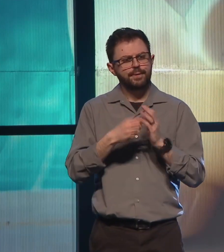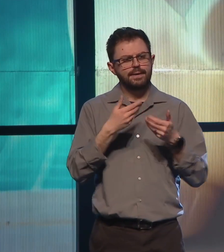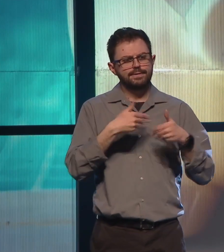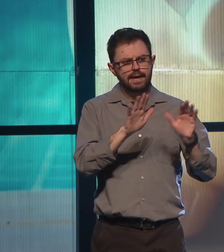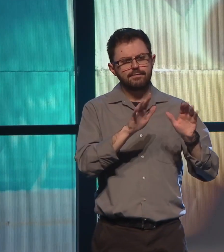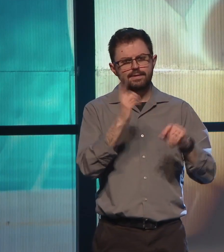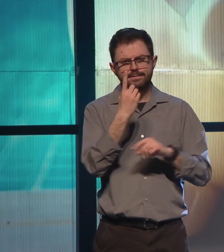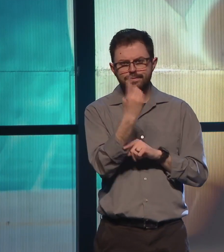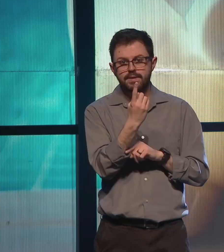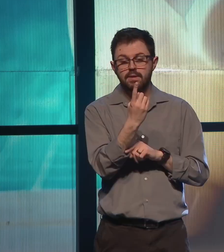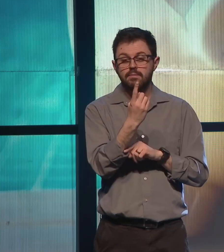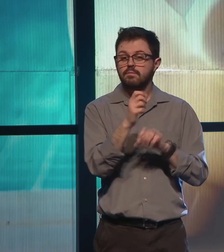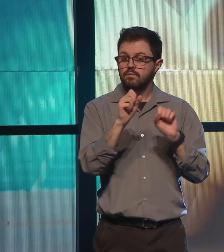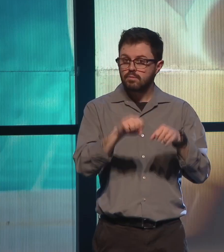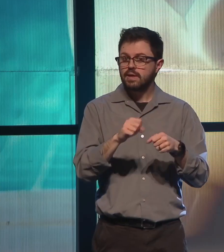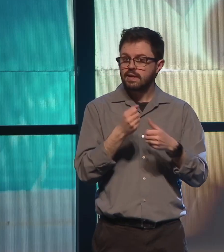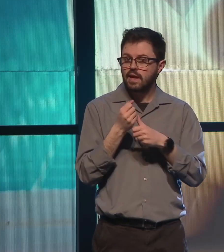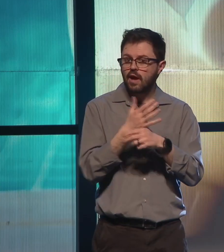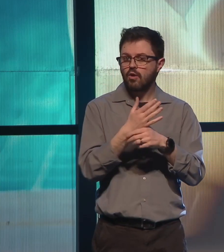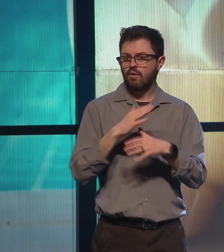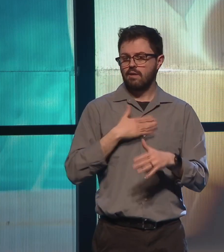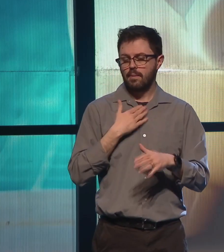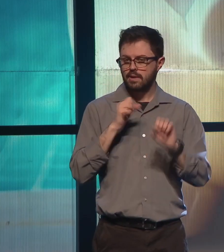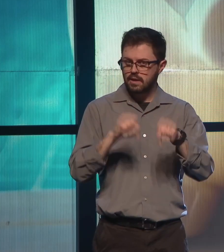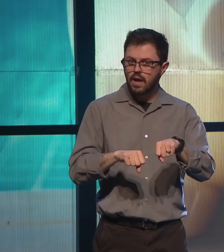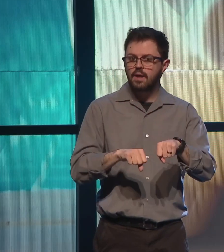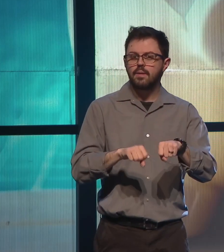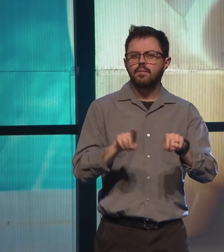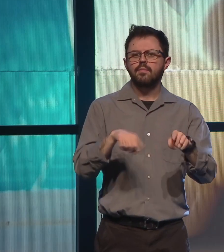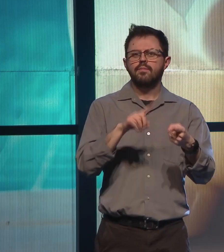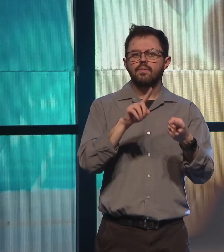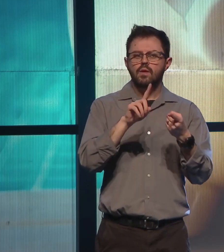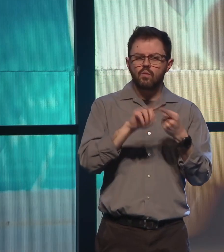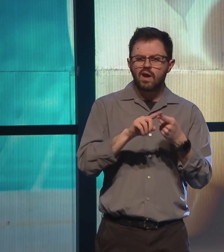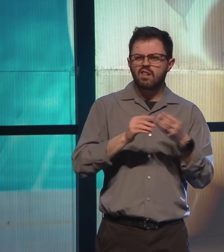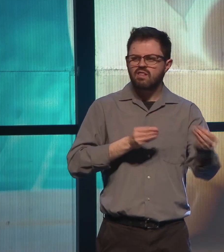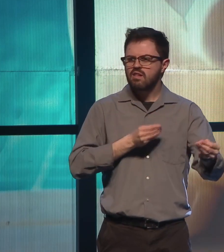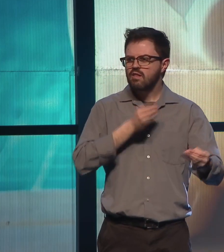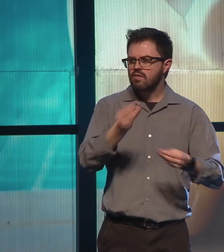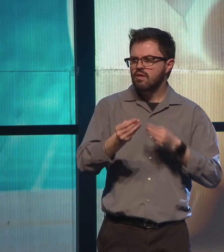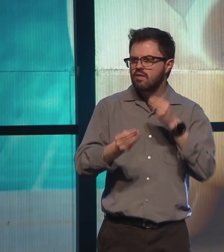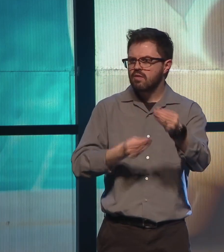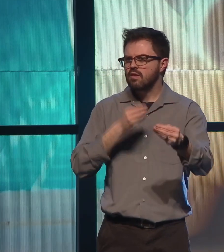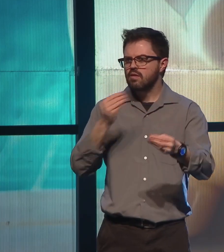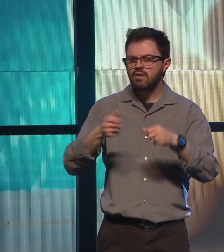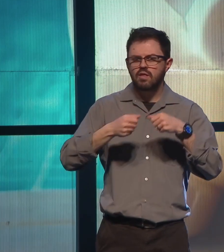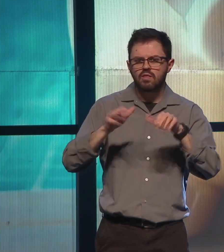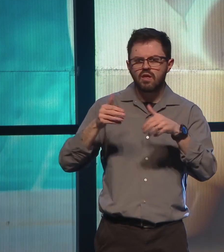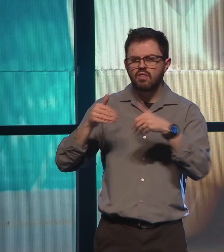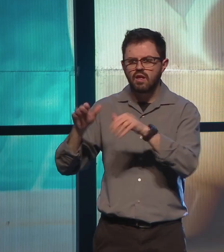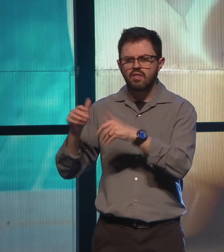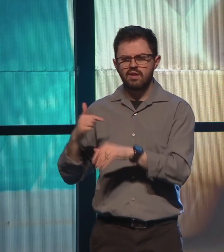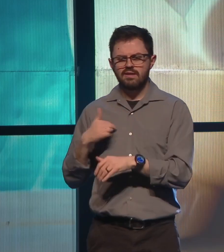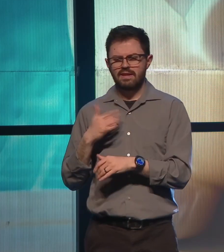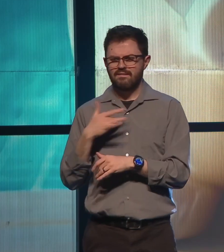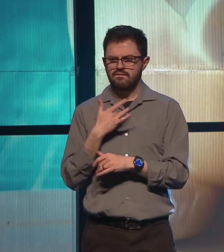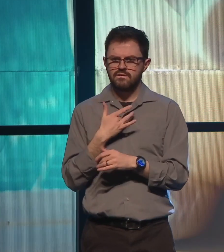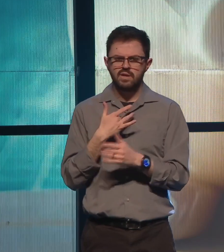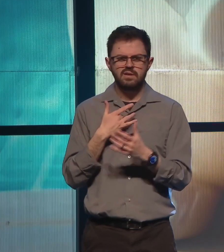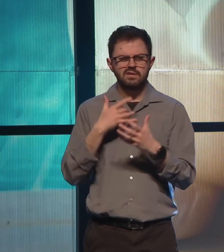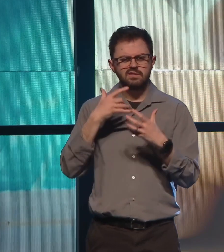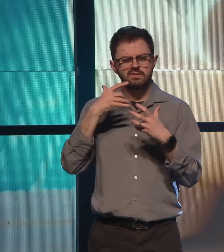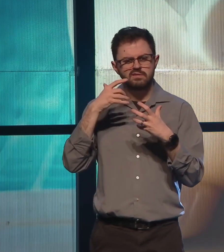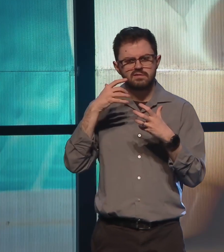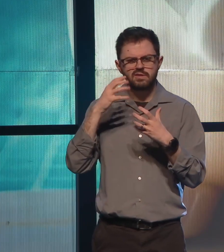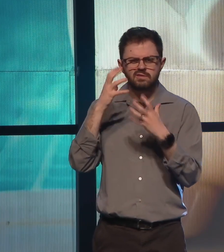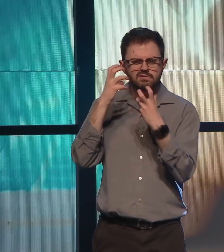that. But when it crosses over into this idea of, now I'm making this commitment and I'm starting to get bitter, right?